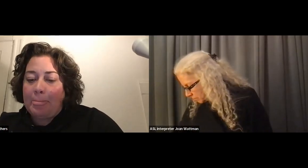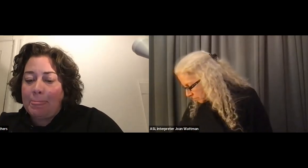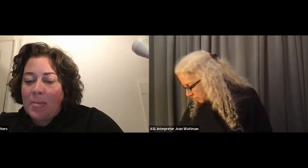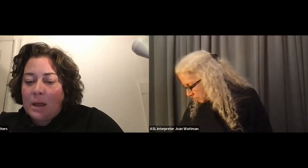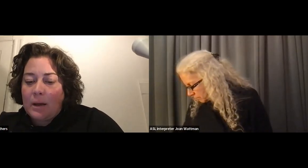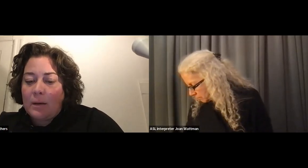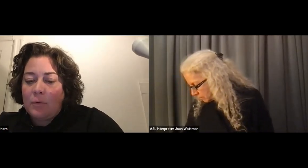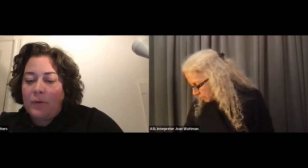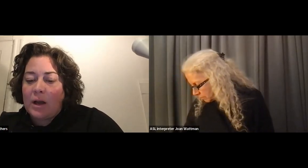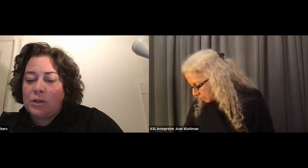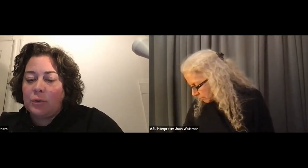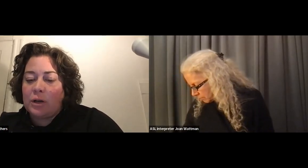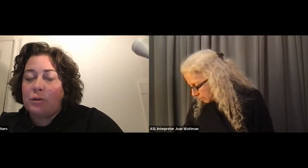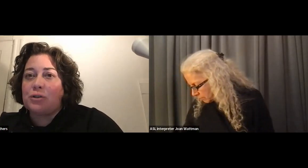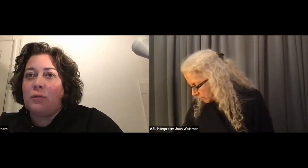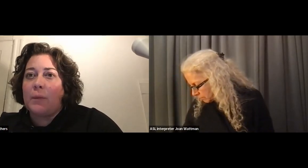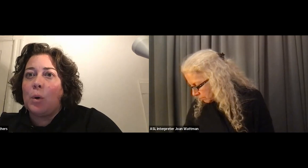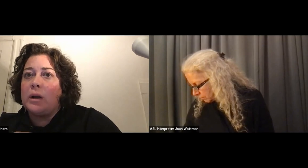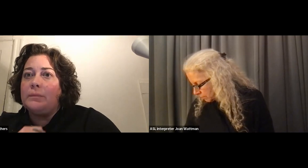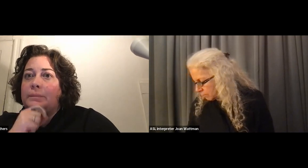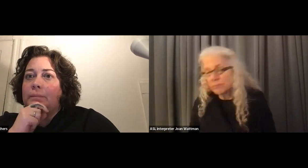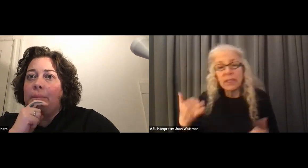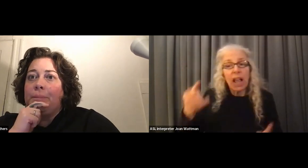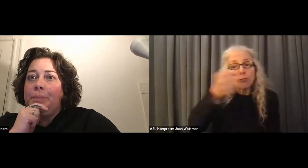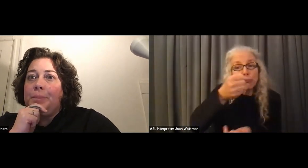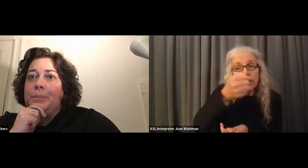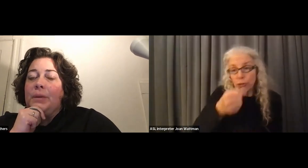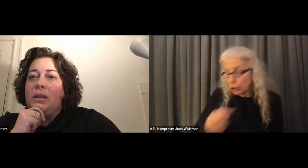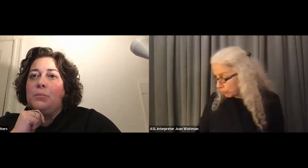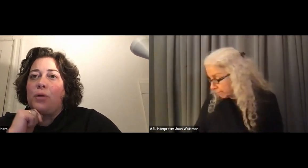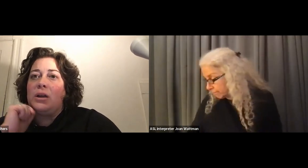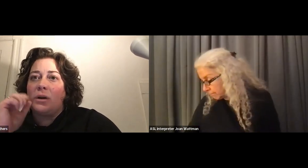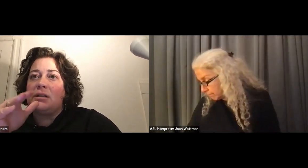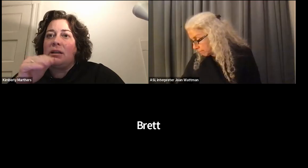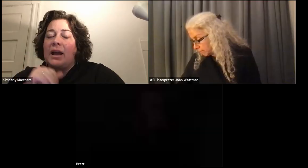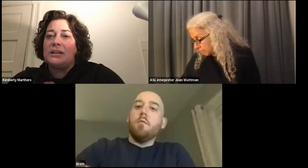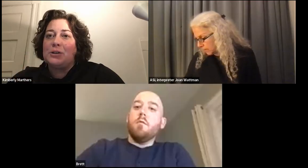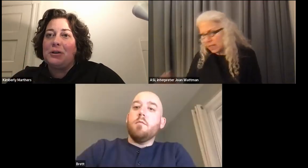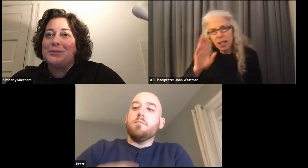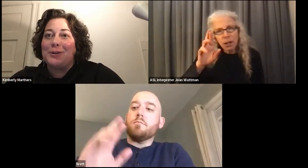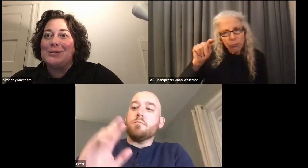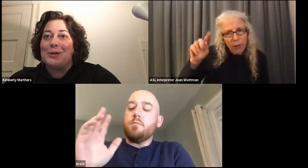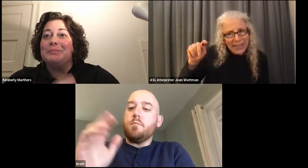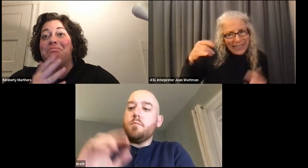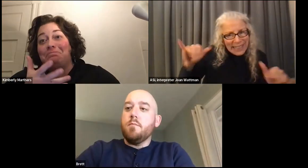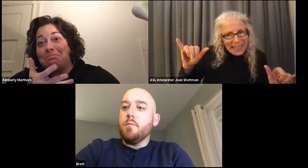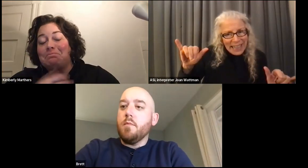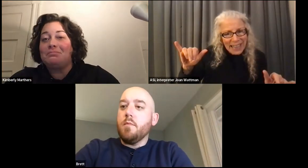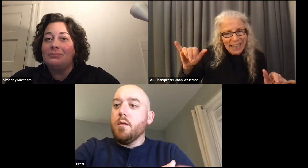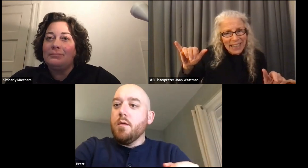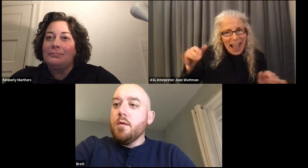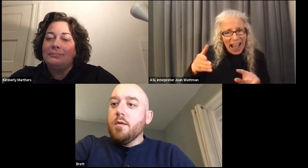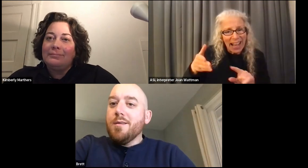Okay. Moving on to a treasurer report. I think Brett, you are still the acting treasurer, so.